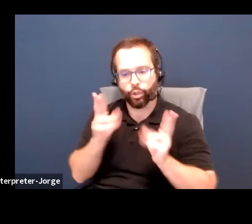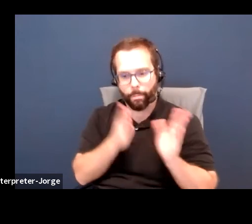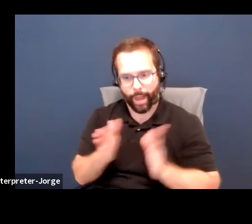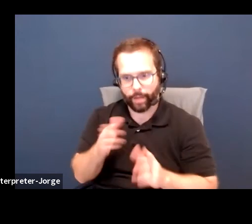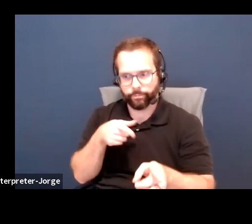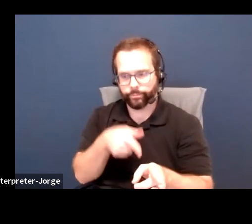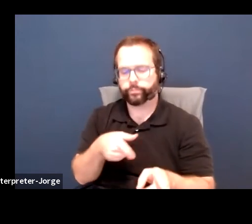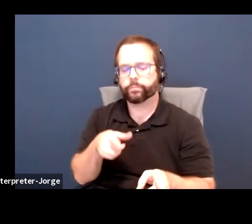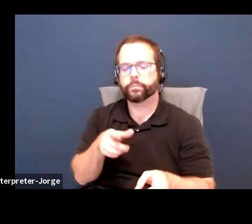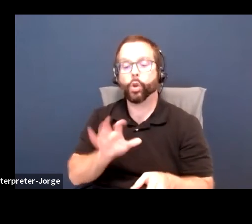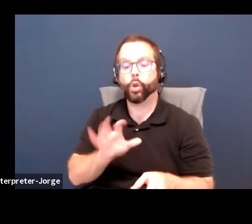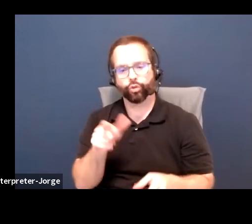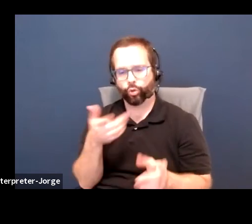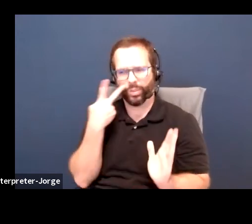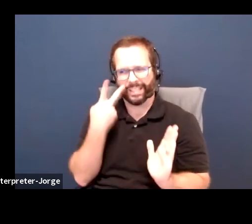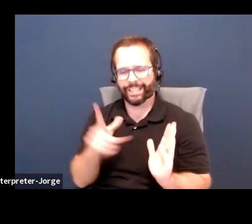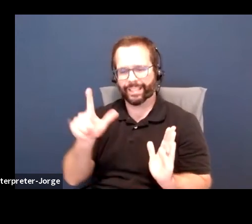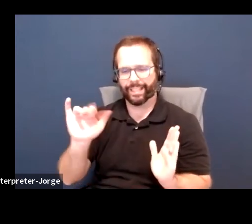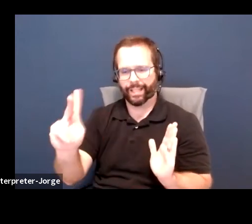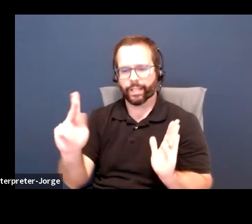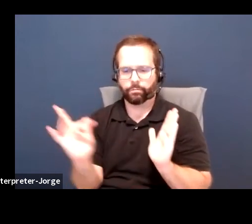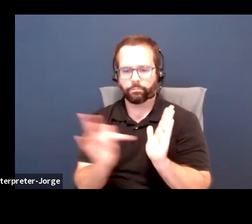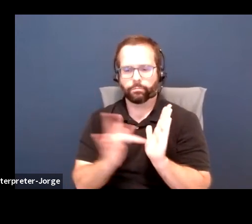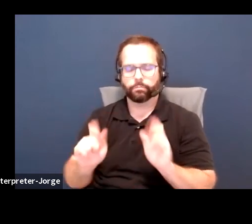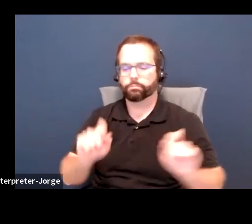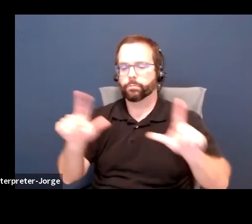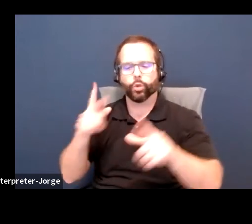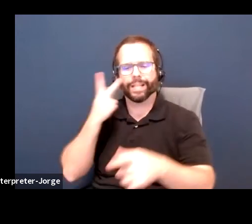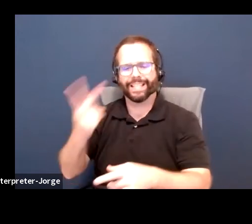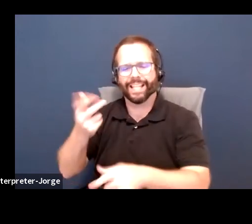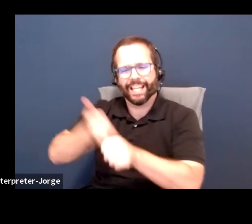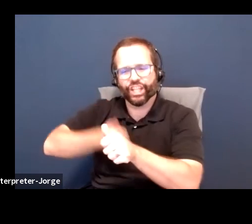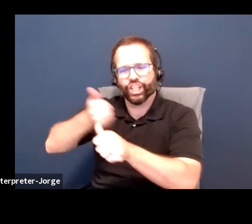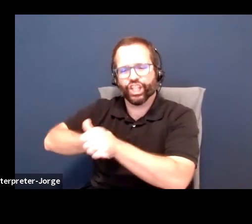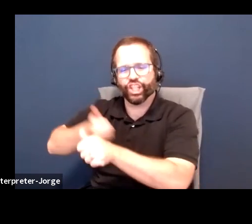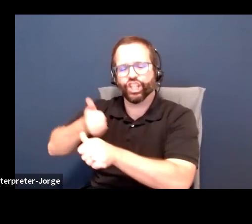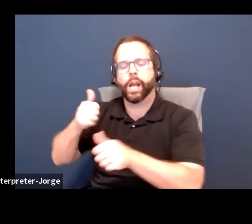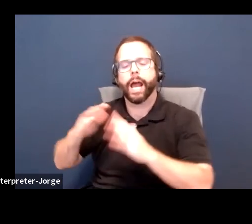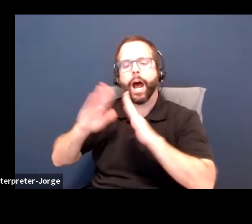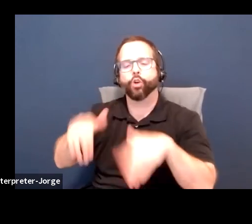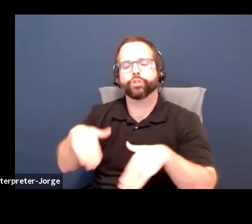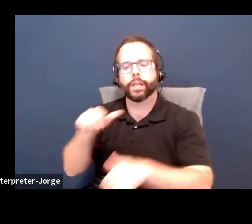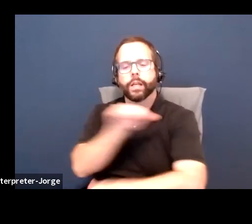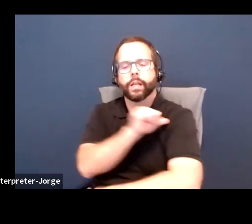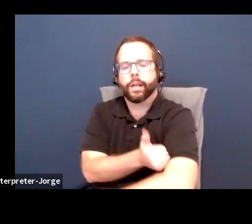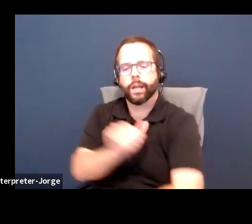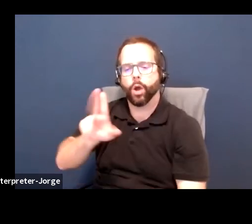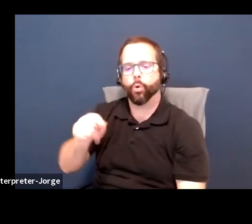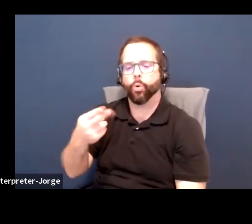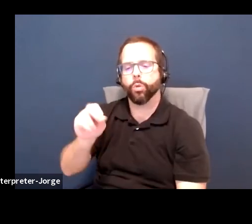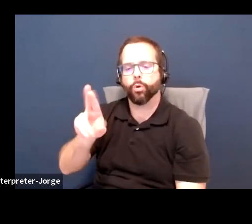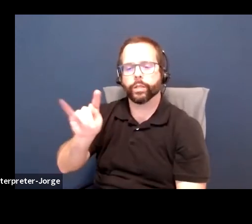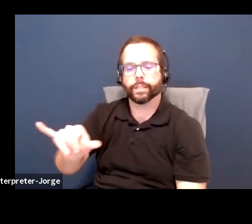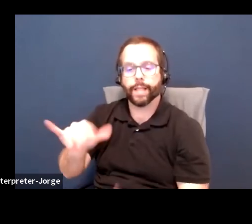link that you can look at each housing authority level, so really at the local and at the state